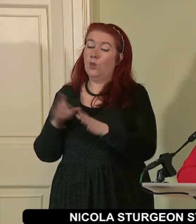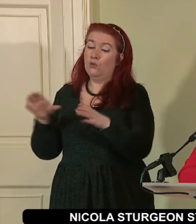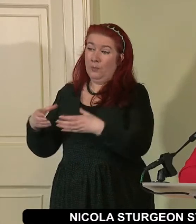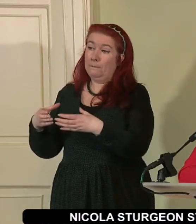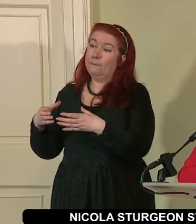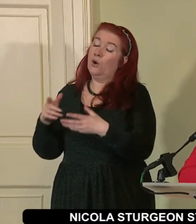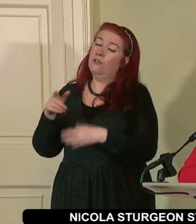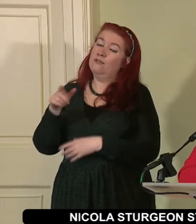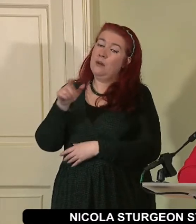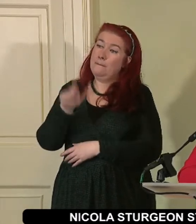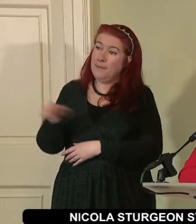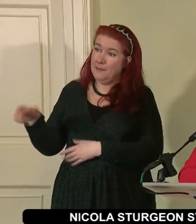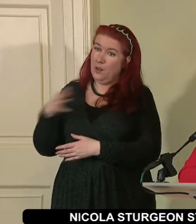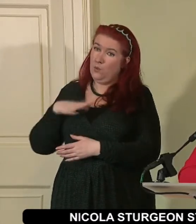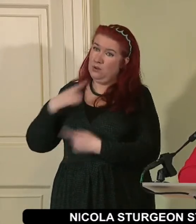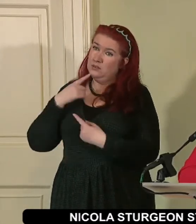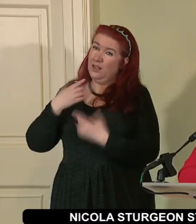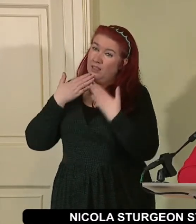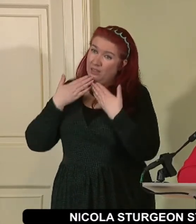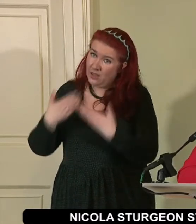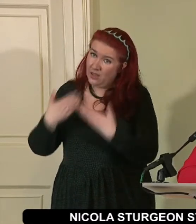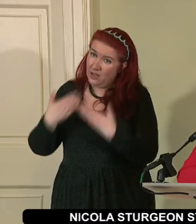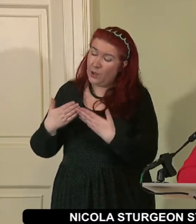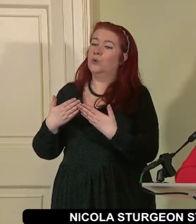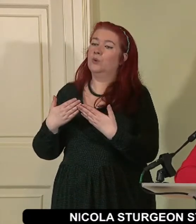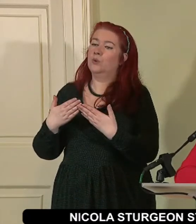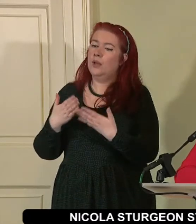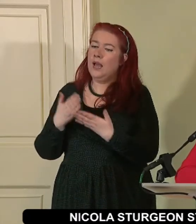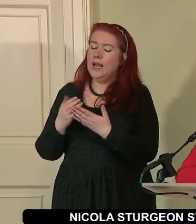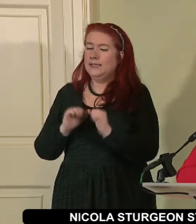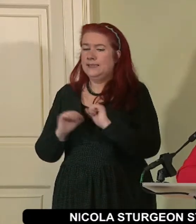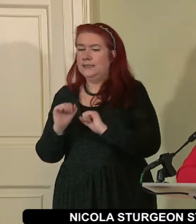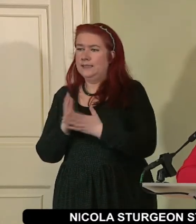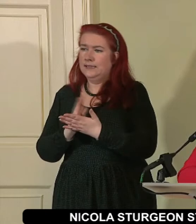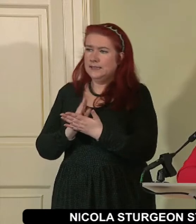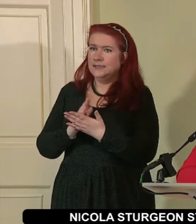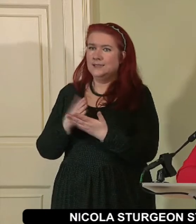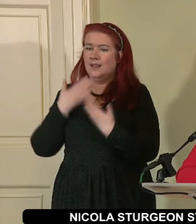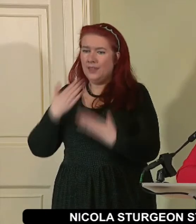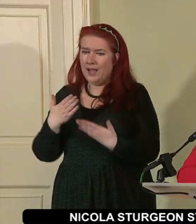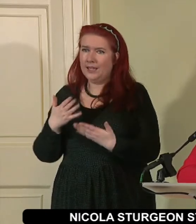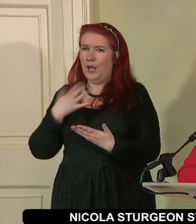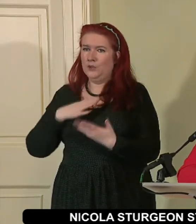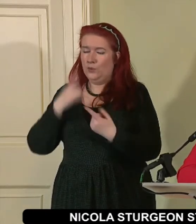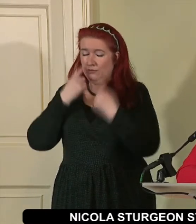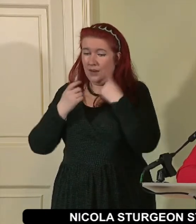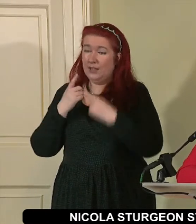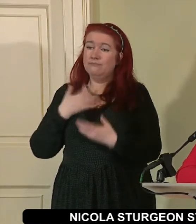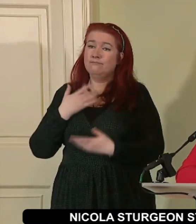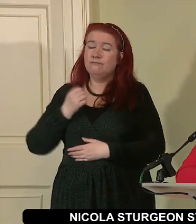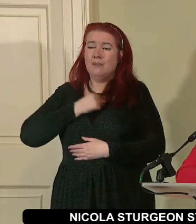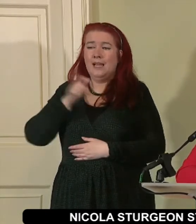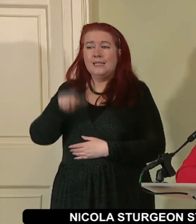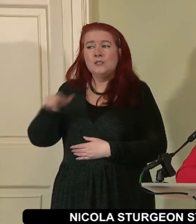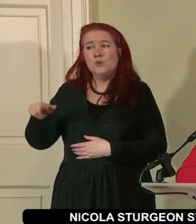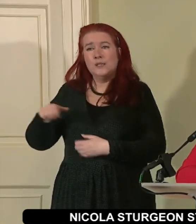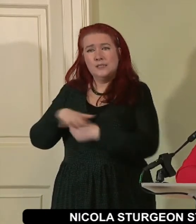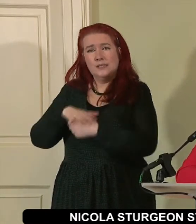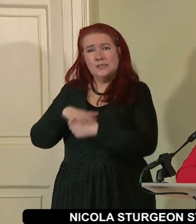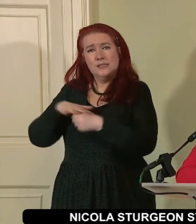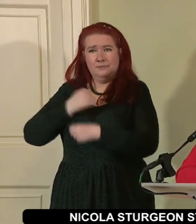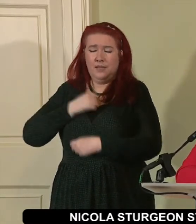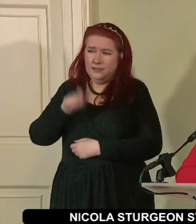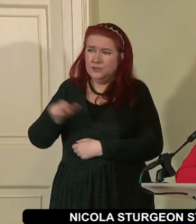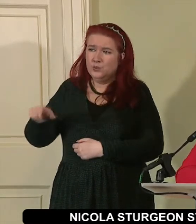that I want to thank and was hesitant in doing it today in case I started to cry are my constituents who